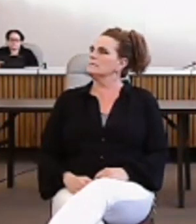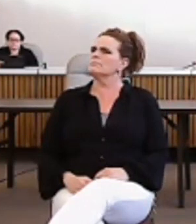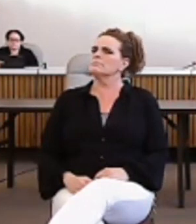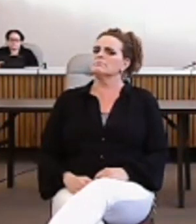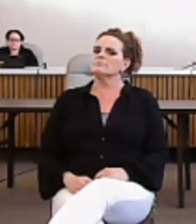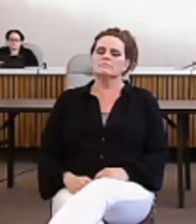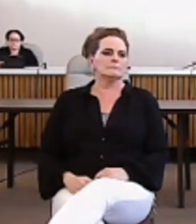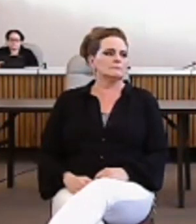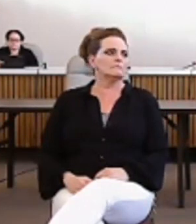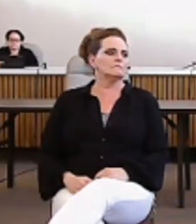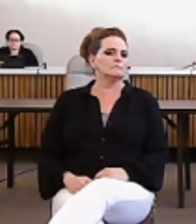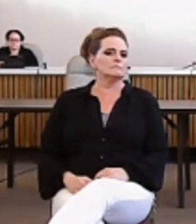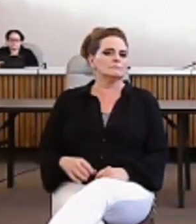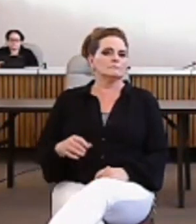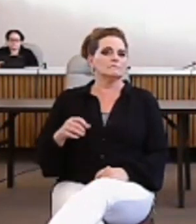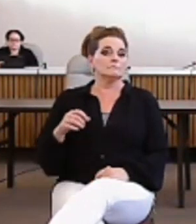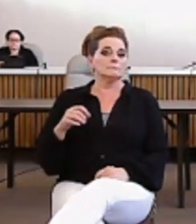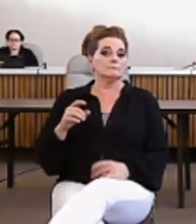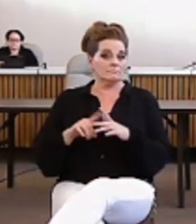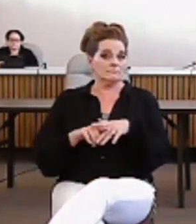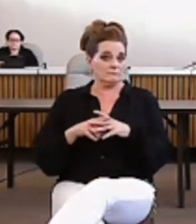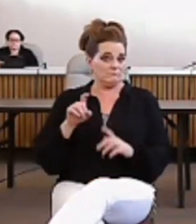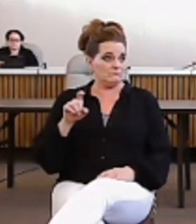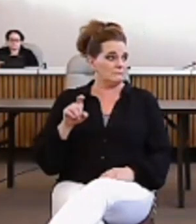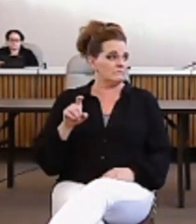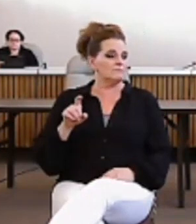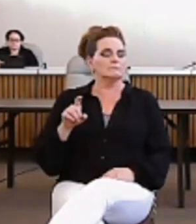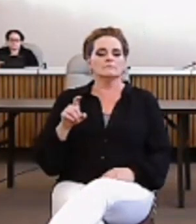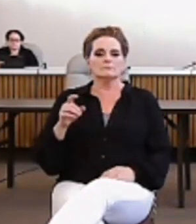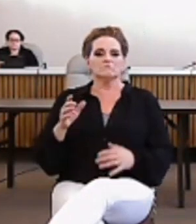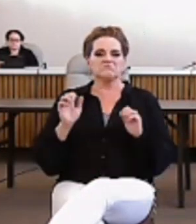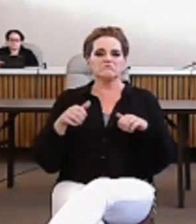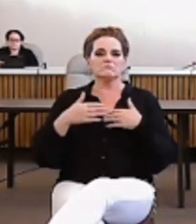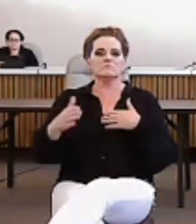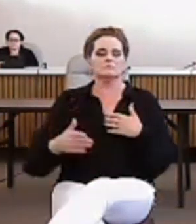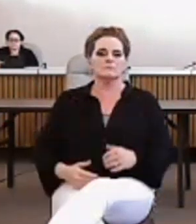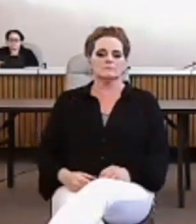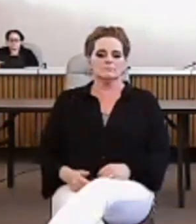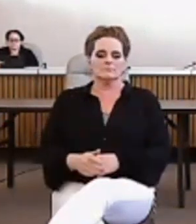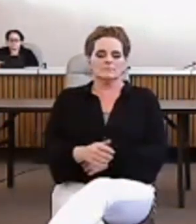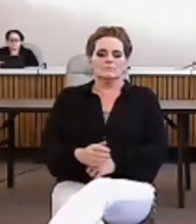Okay, so are we good to go then? We are good to go. Okay.